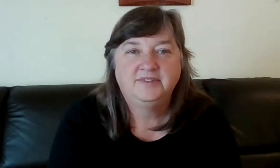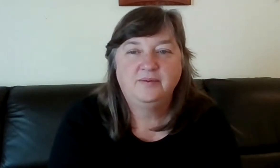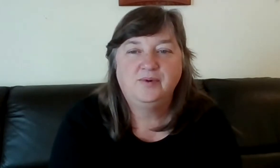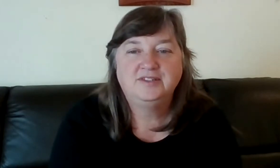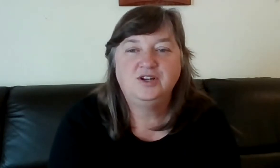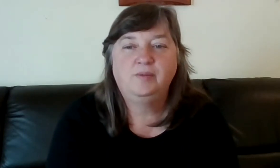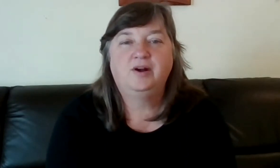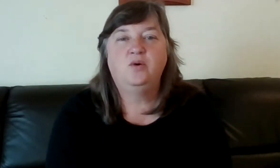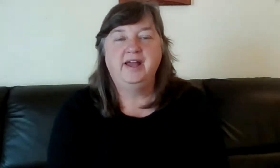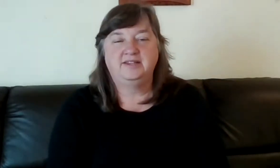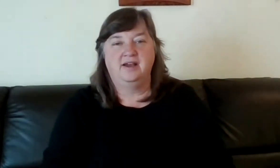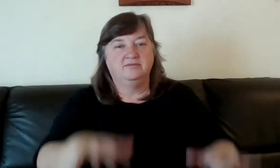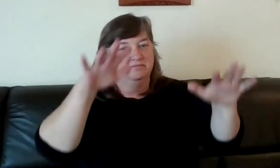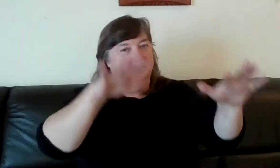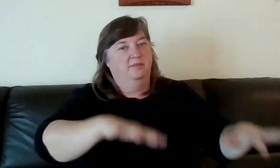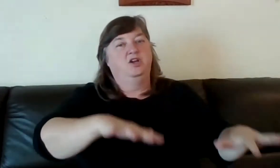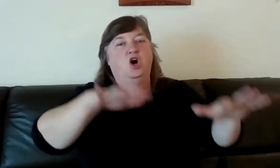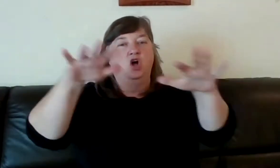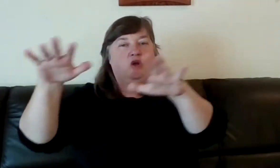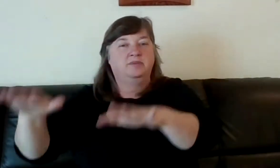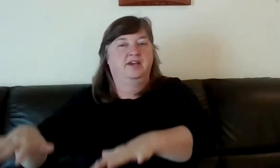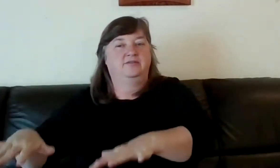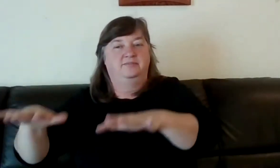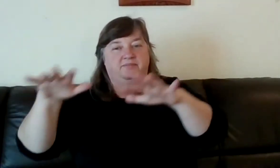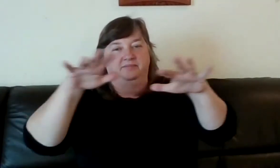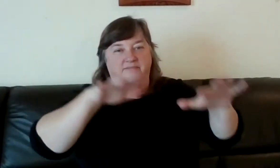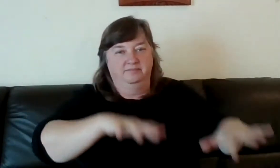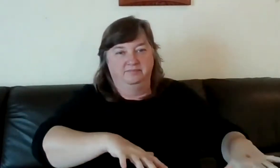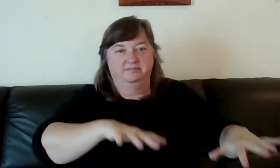Someone wants to know about quiet down. That'd be calm down.